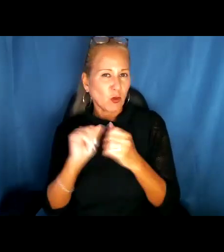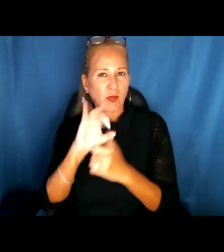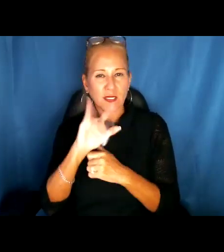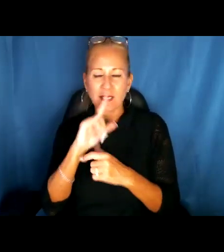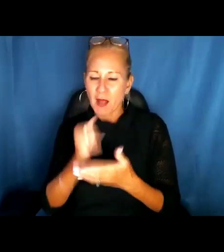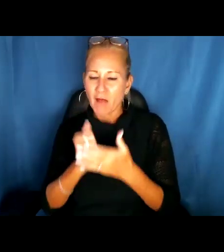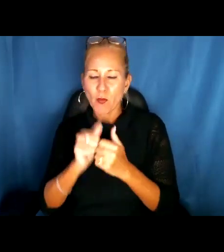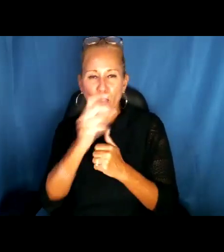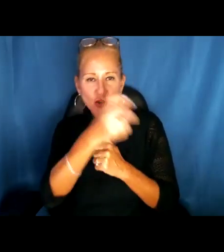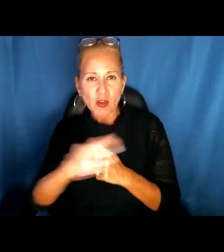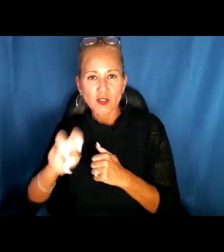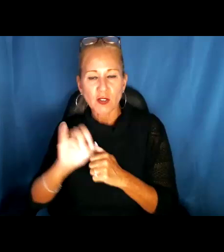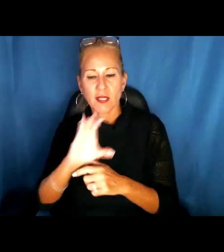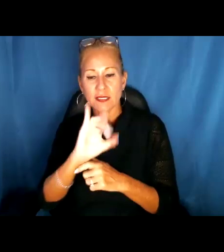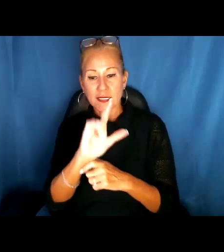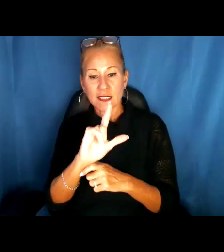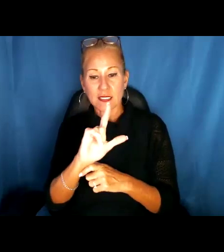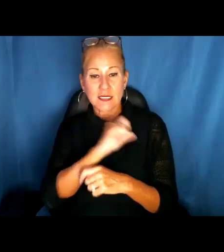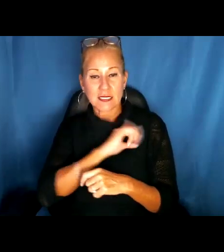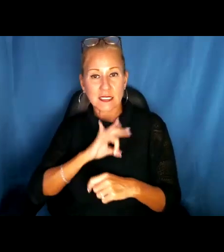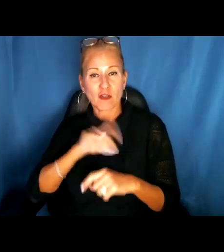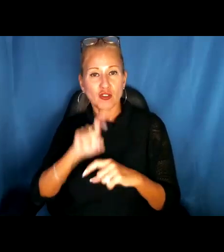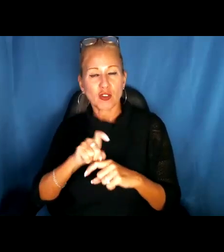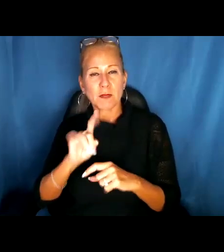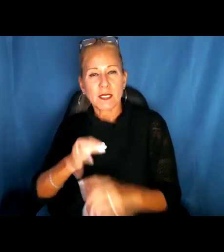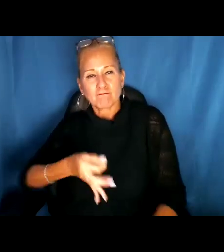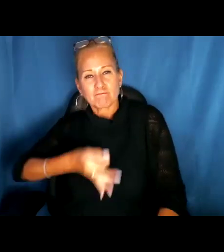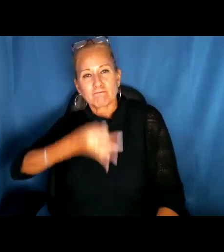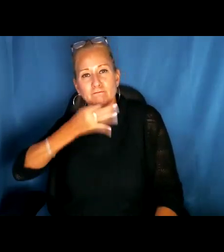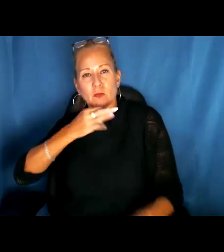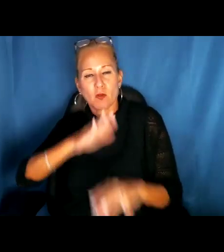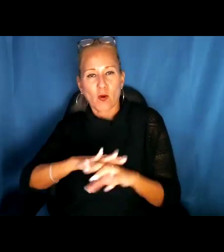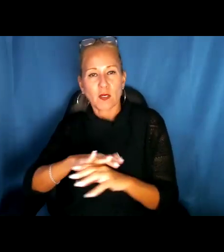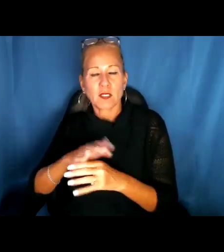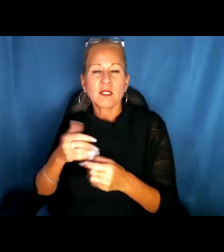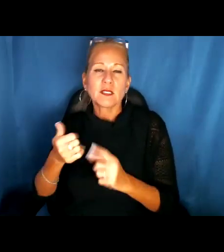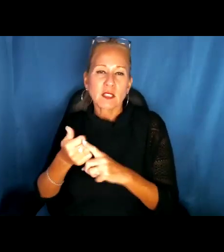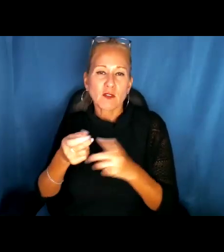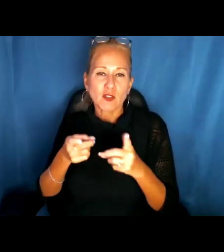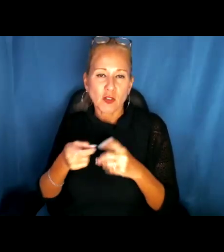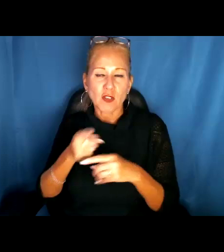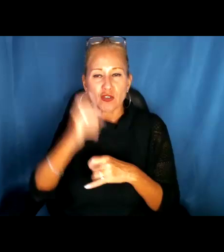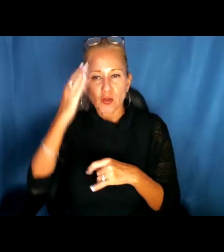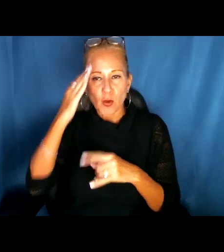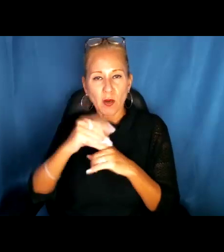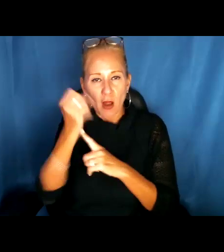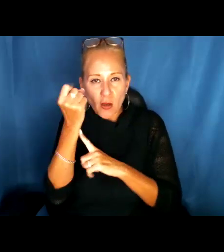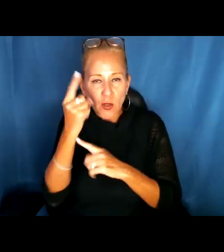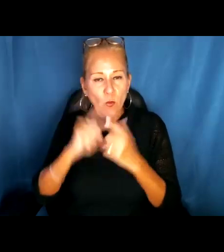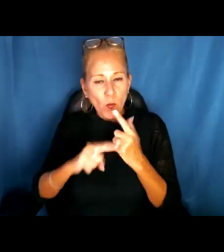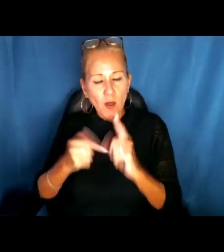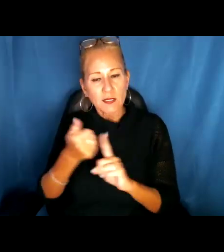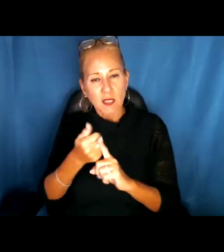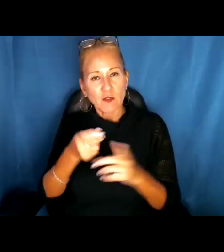in transitioning that CILs staff should be experts on self-direction. They should know and understand what